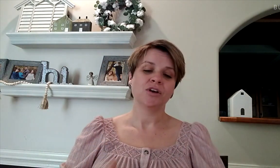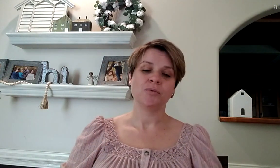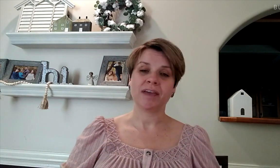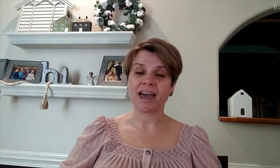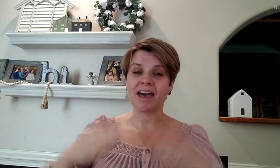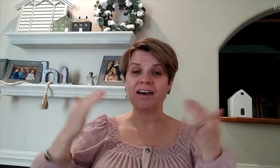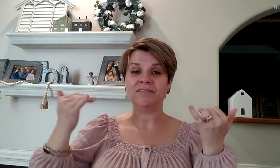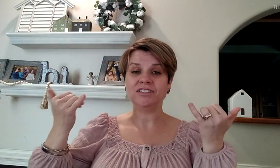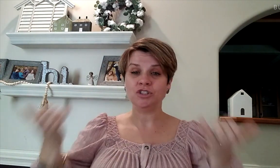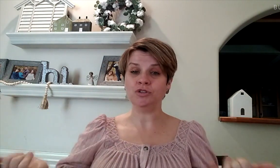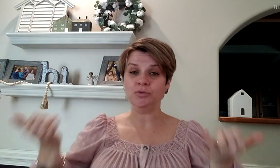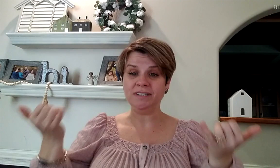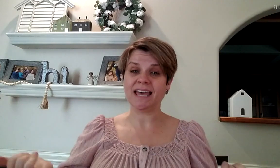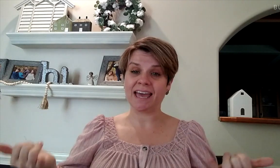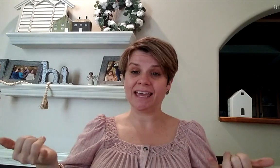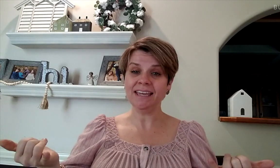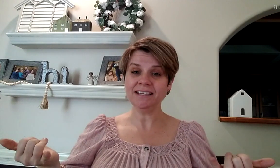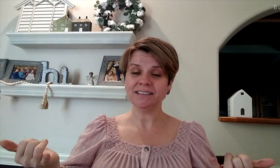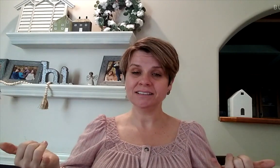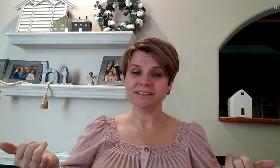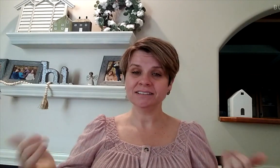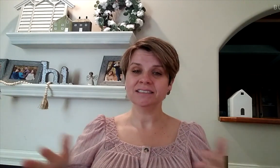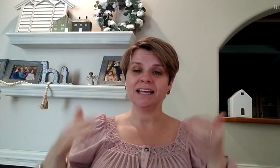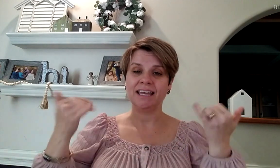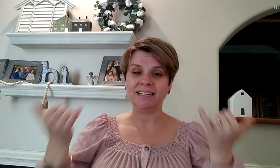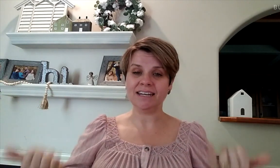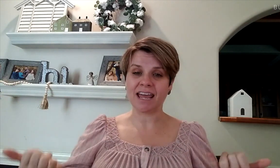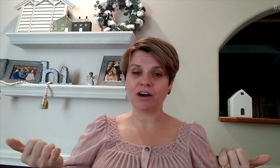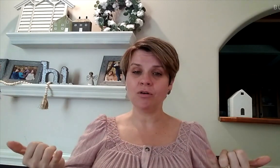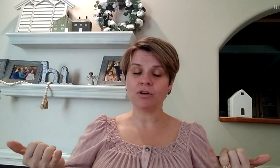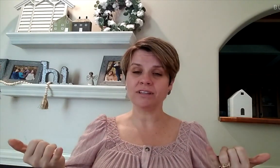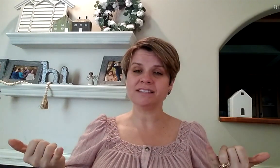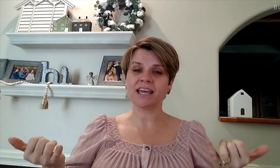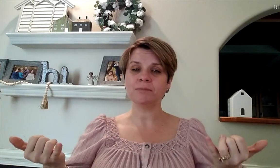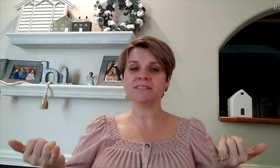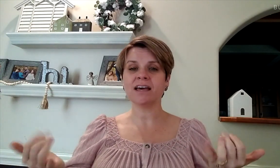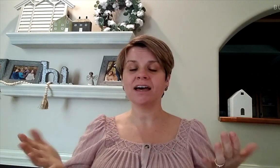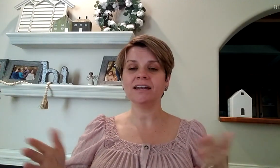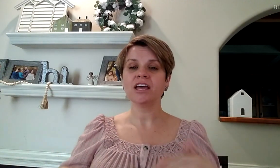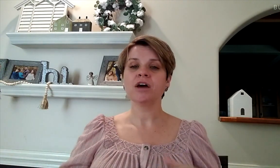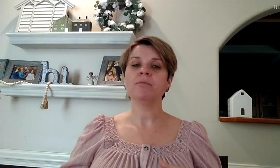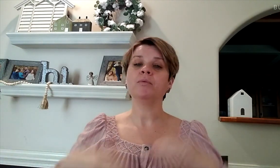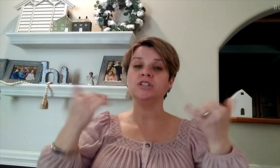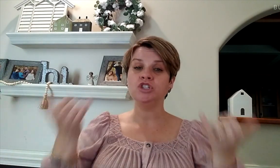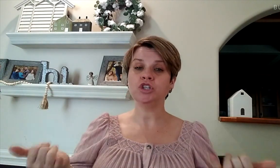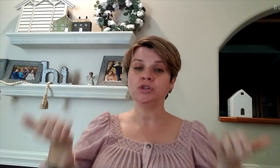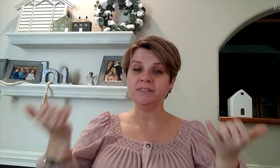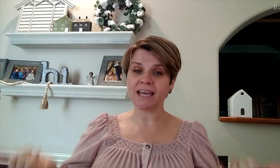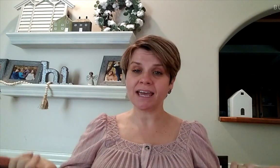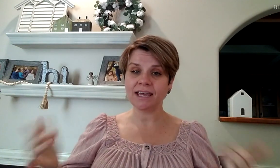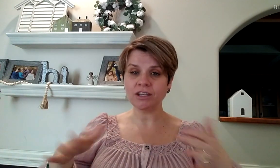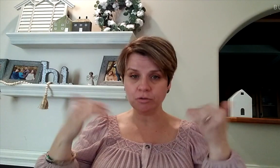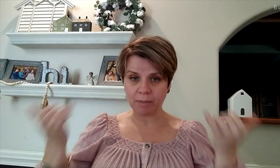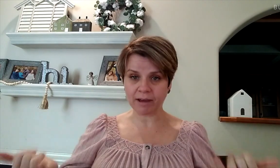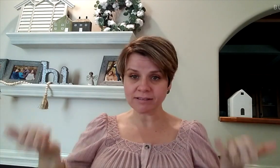We have today and now are the same sign, but with today you bounce